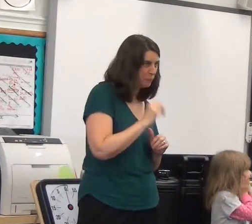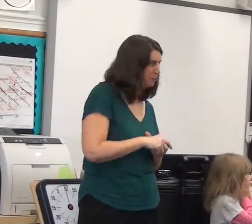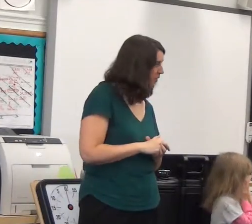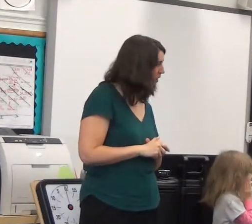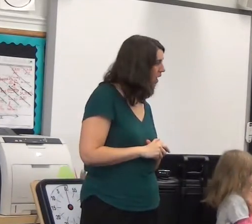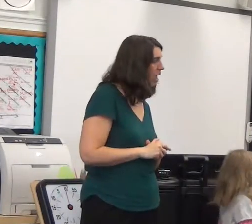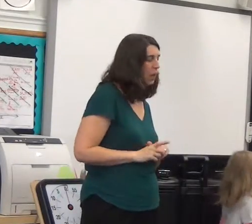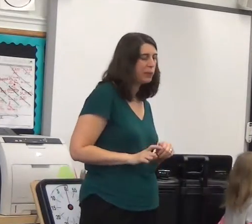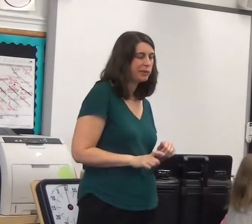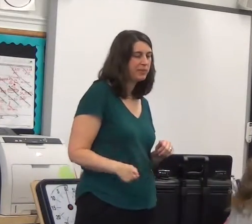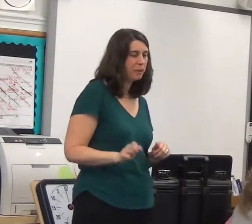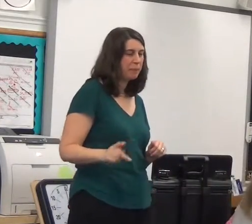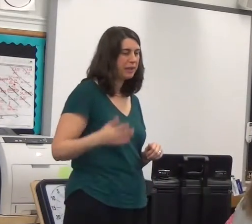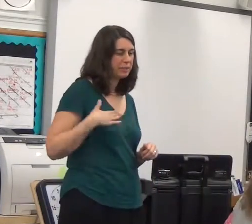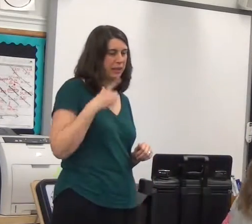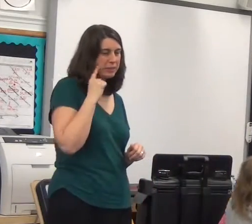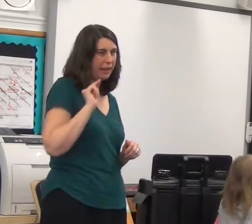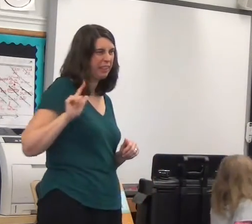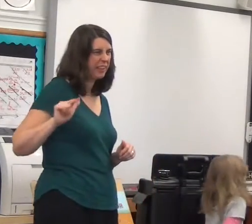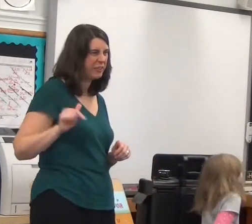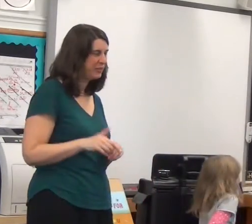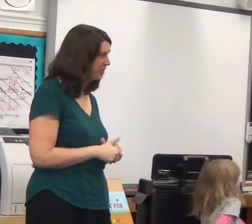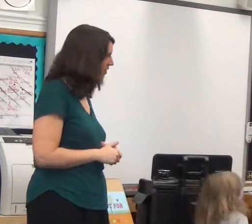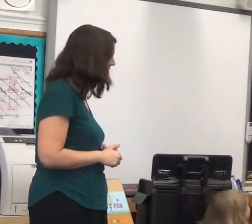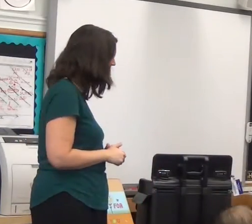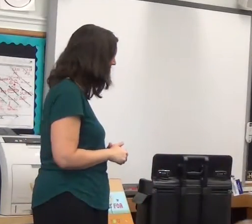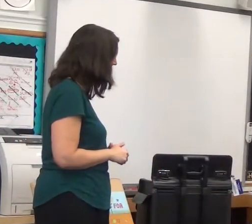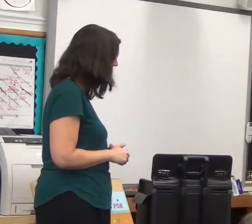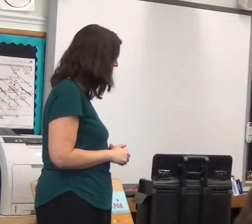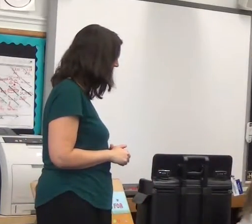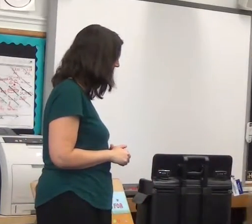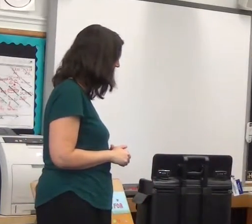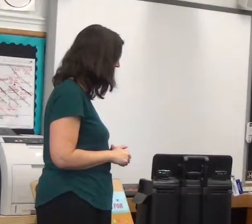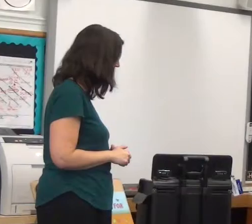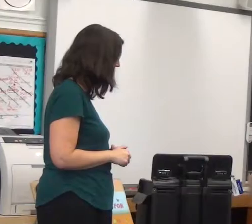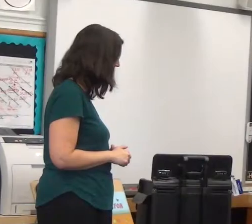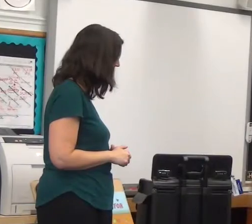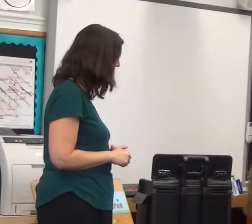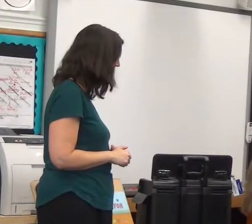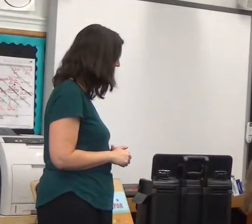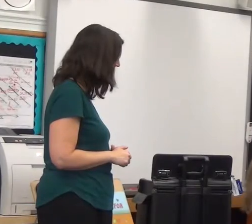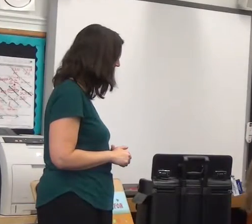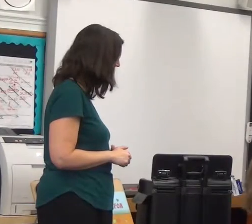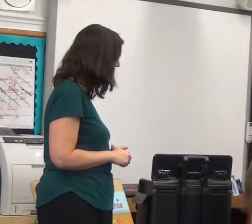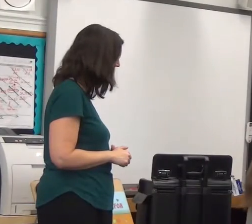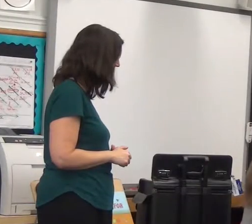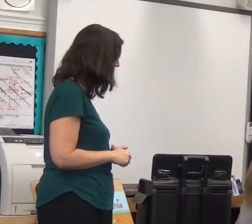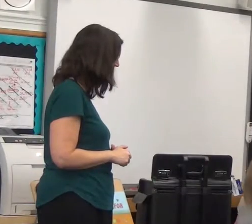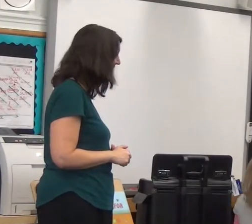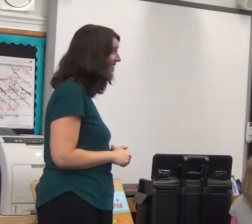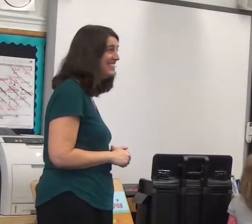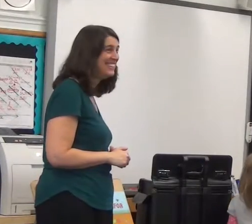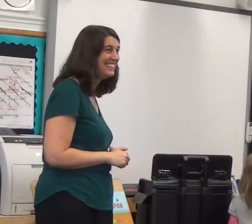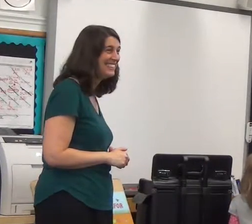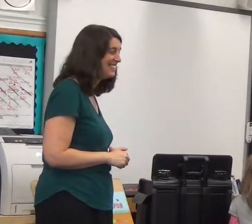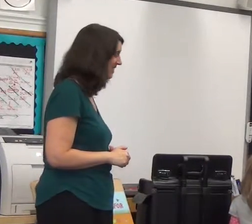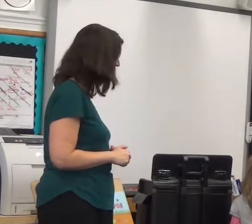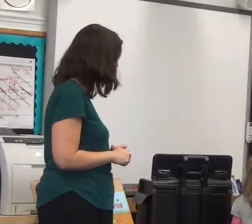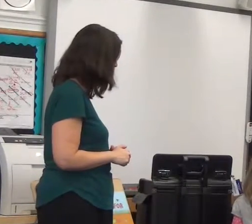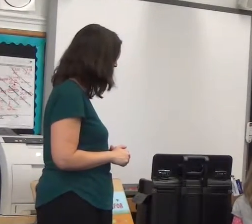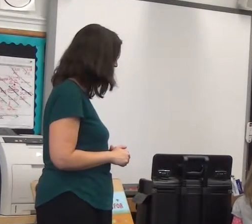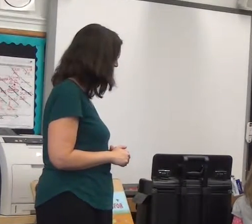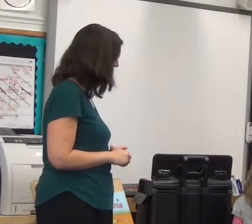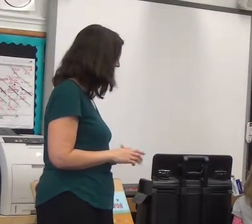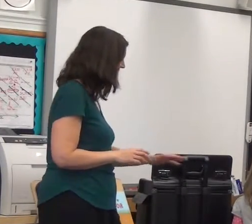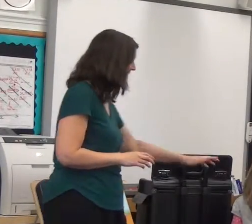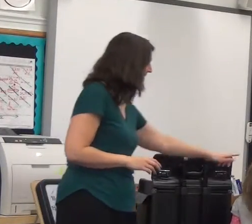I'll give it back to Gypsy later. All right, watch close. The ball goes inside the cup. Can you see it inside the cup? Can you see it?